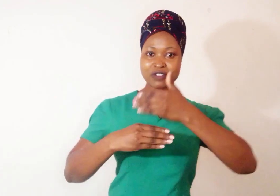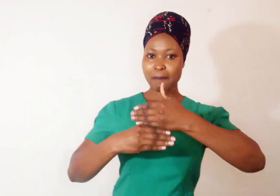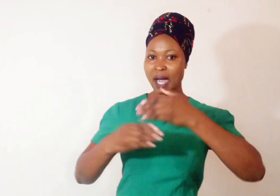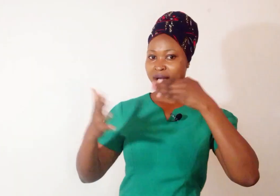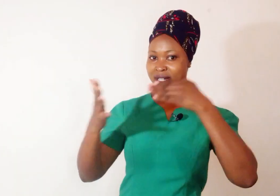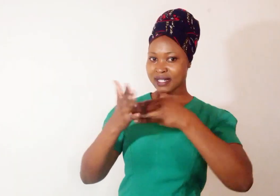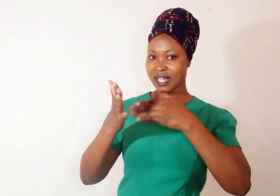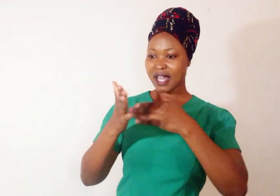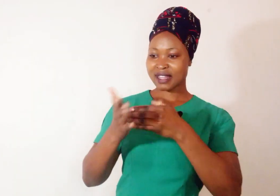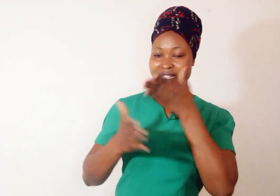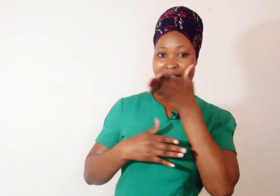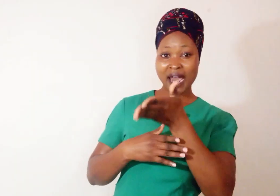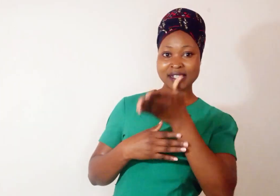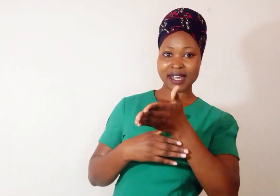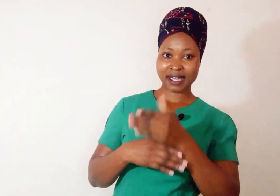the barriers that are there.